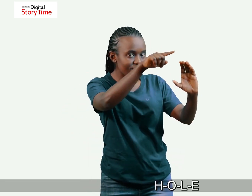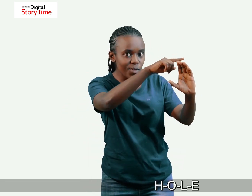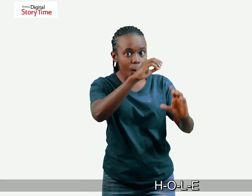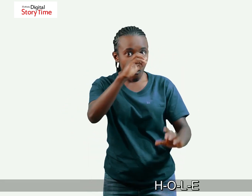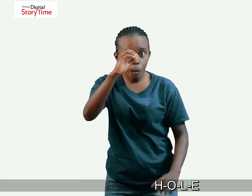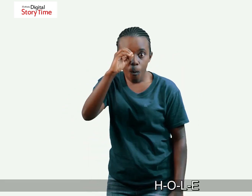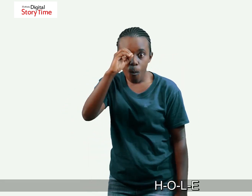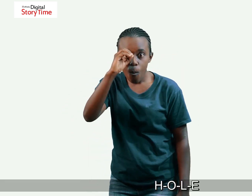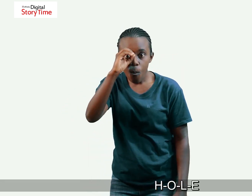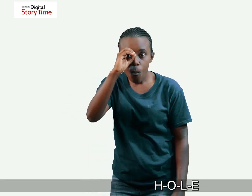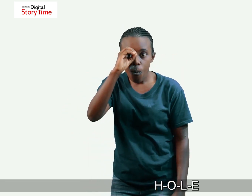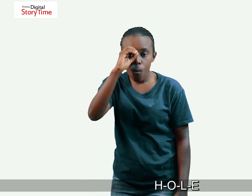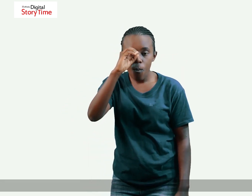Hall.